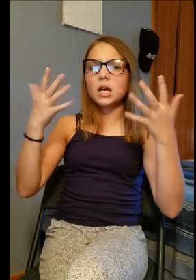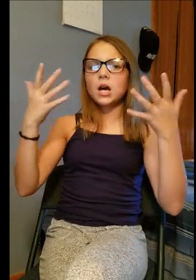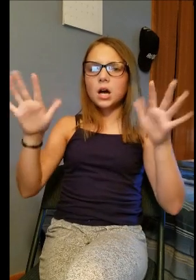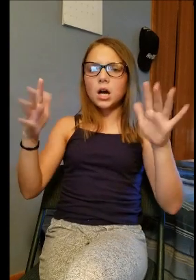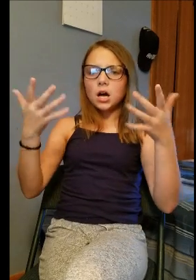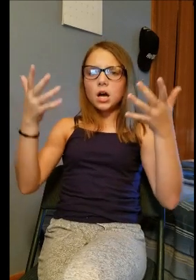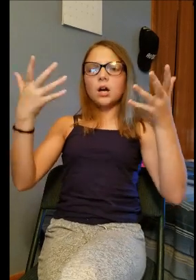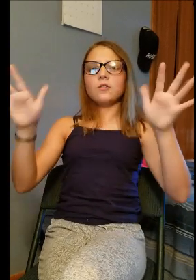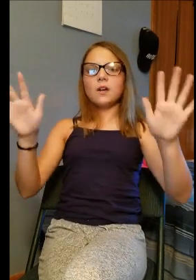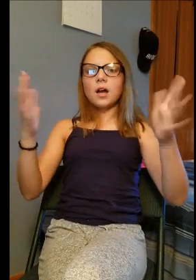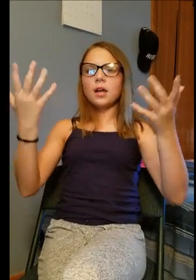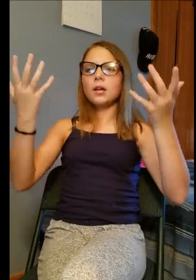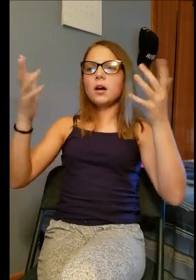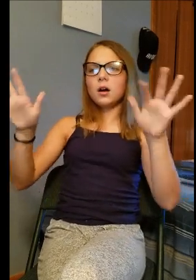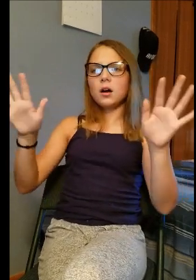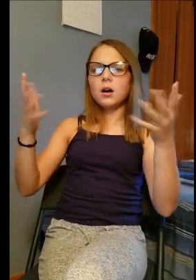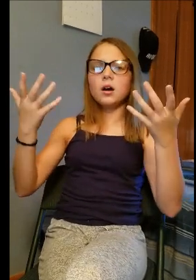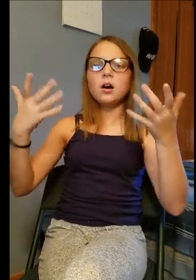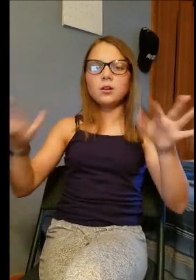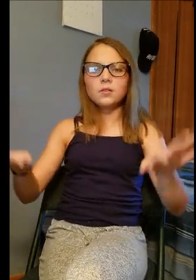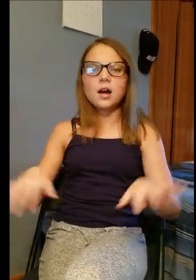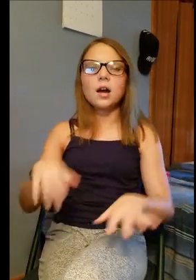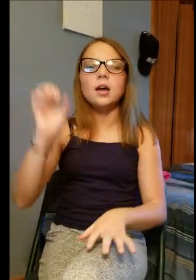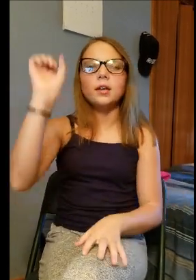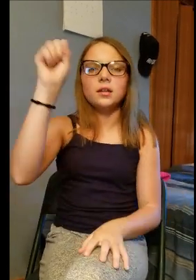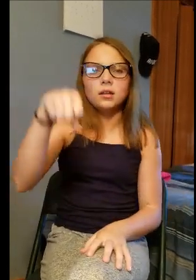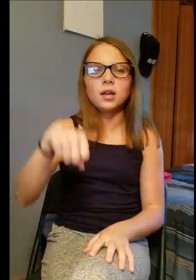All right, all right, yeah